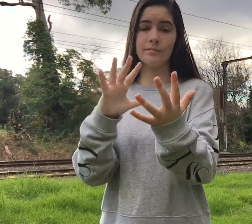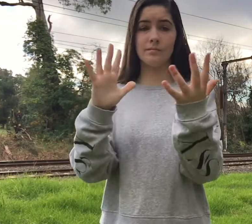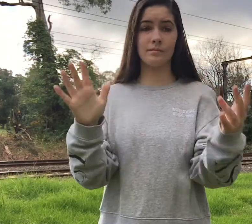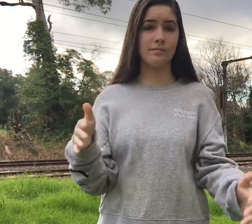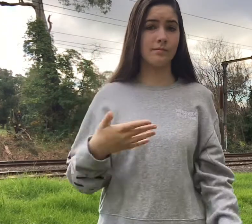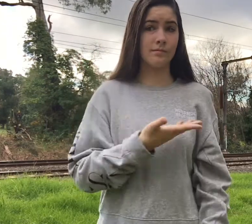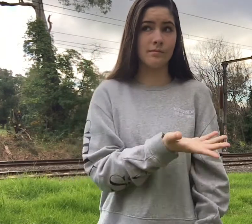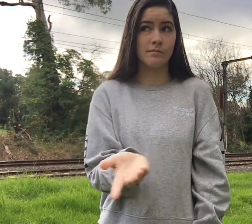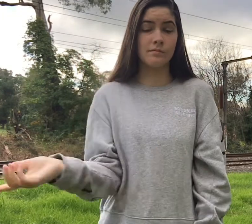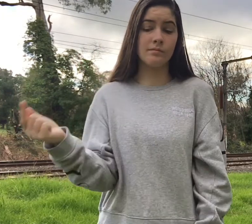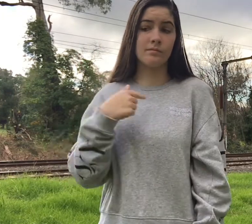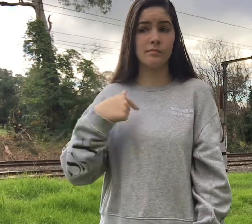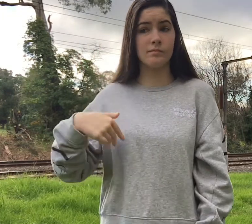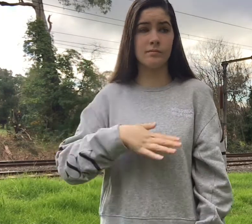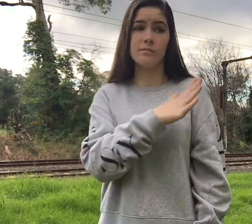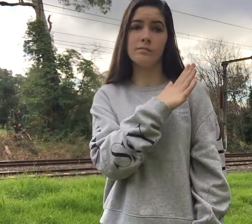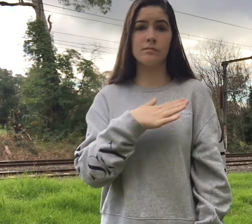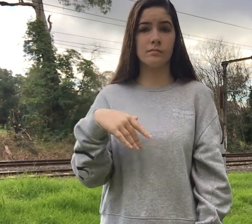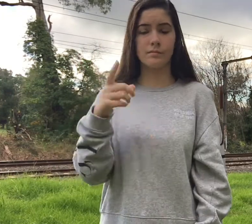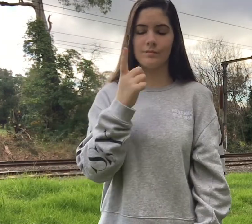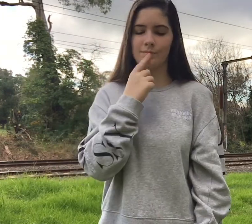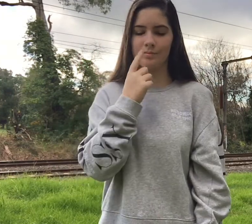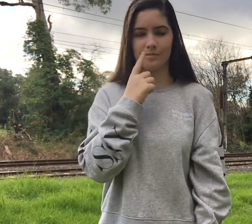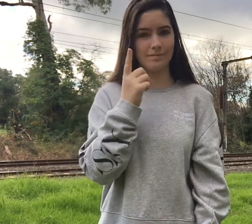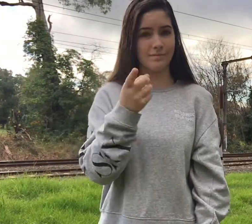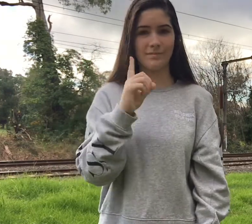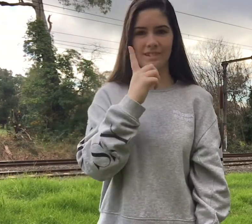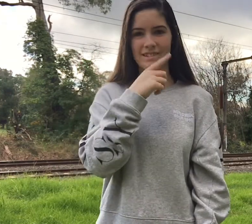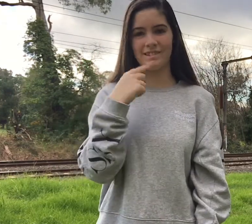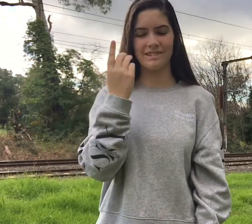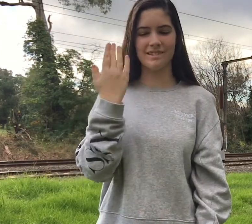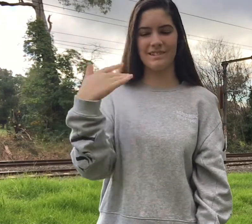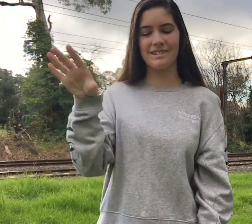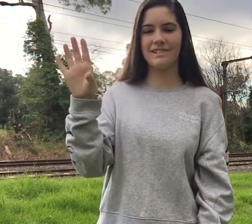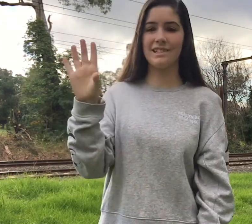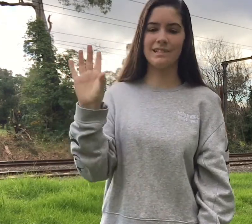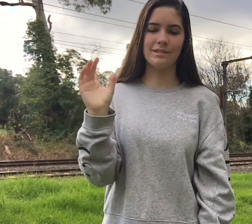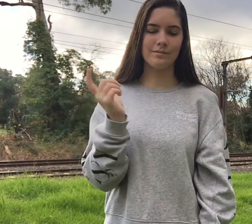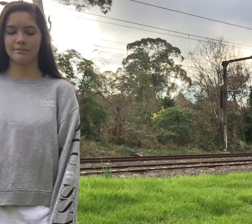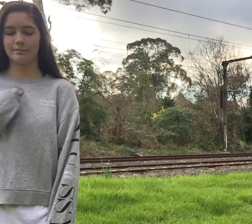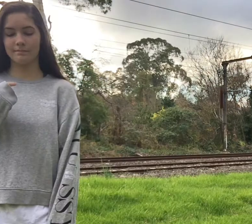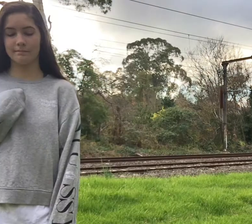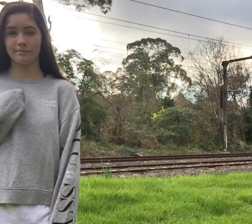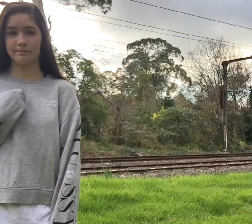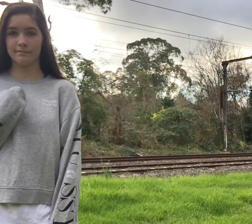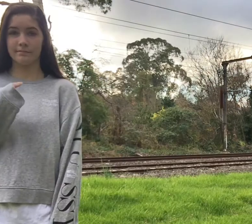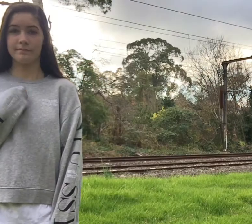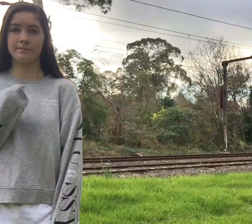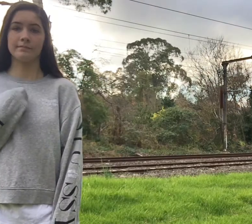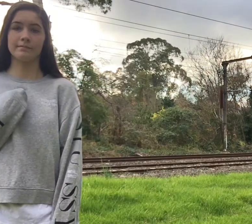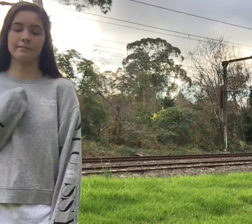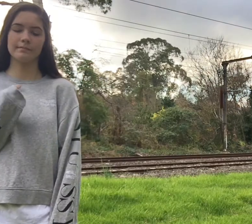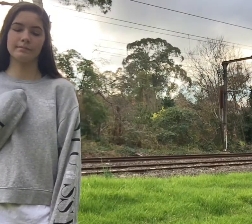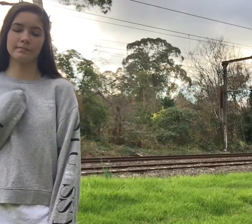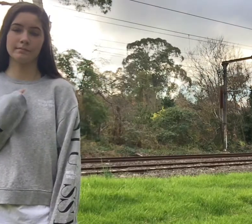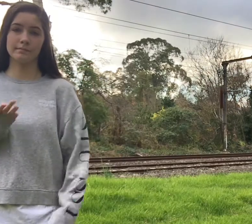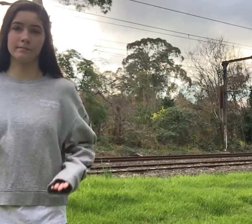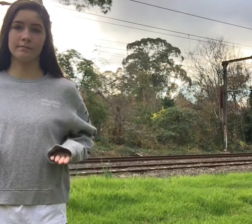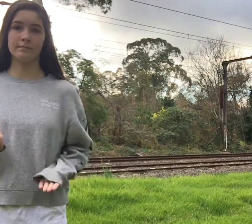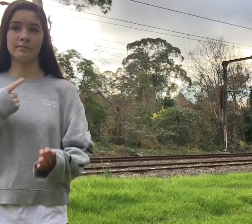this around. All I want is the taste that your lips allow. My, my, my, my, oh, give